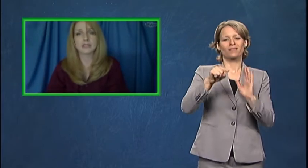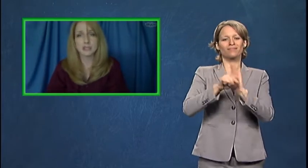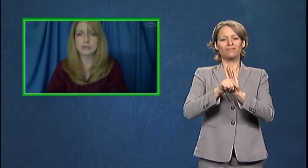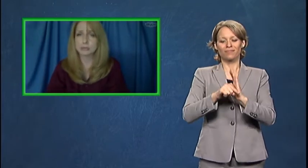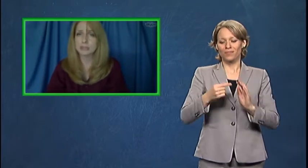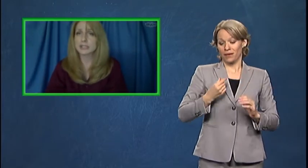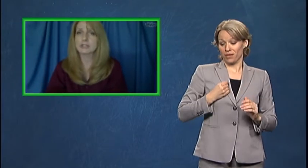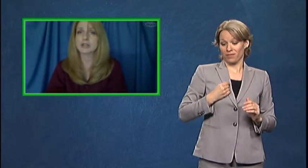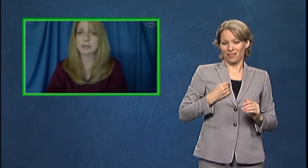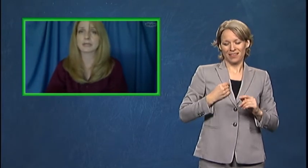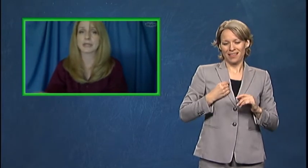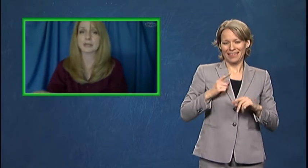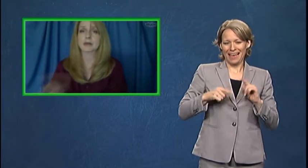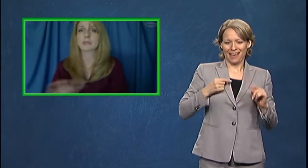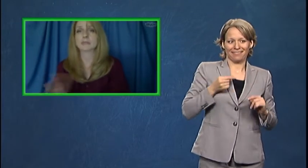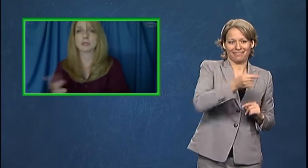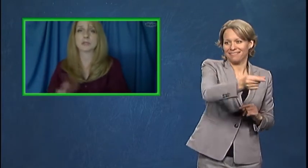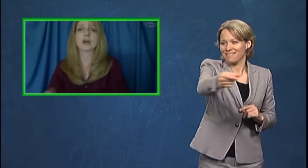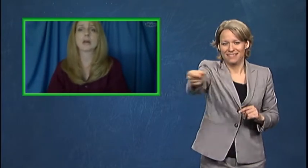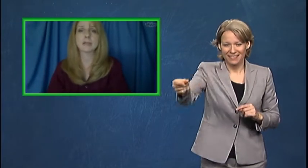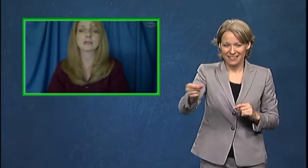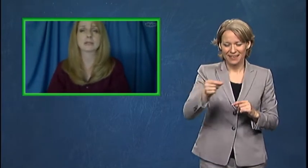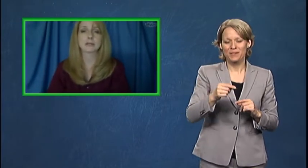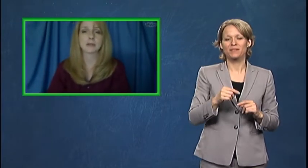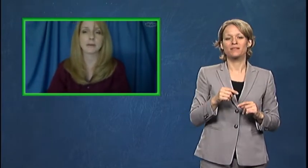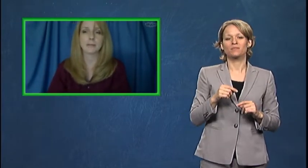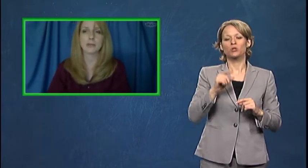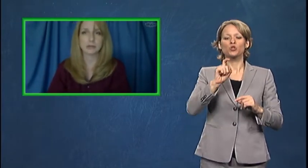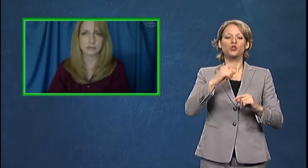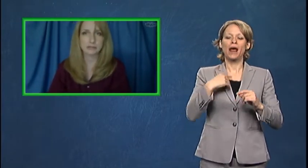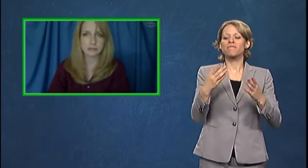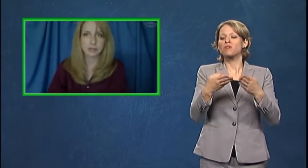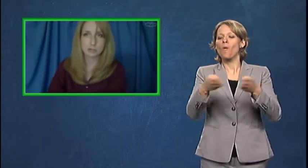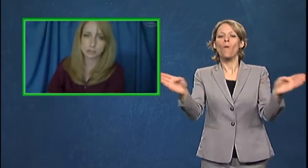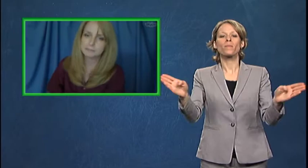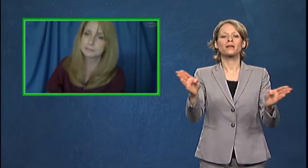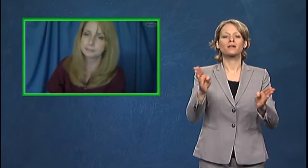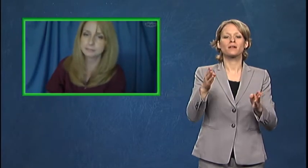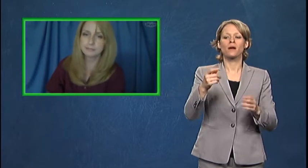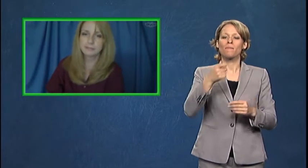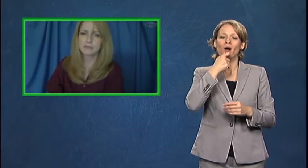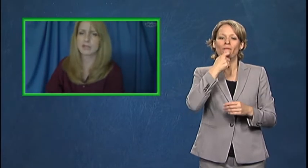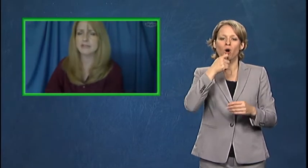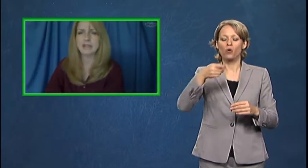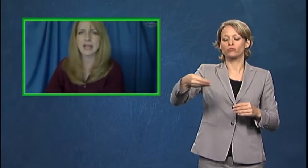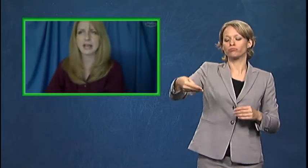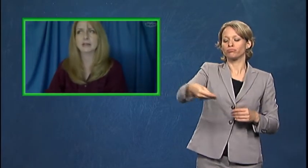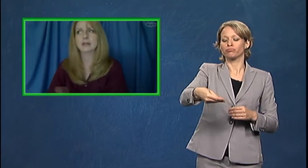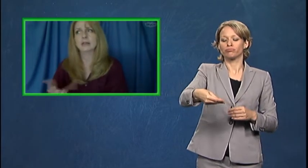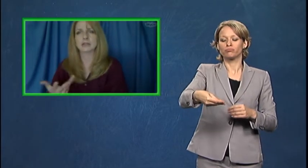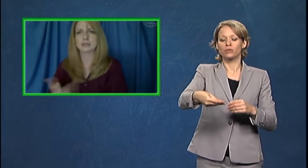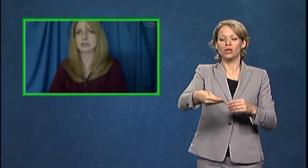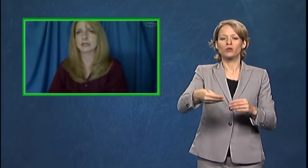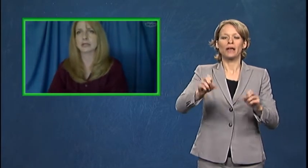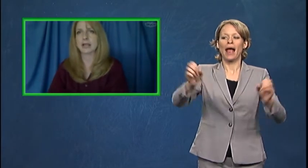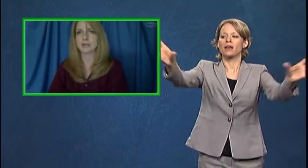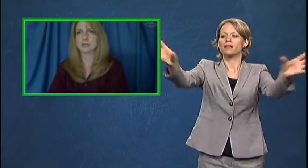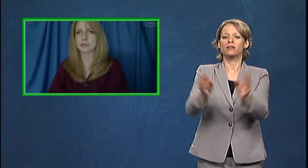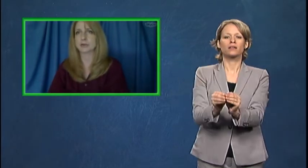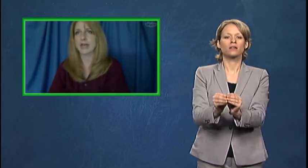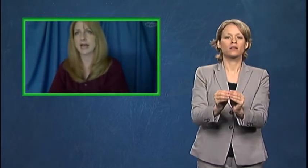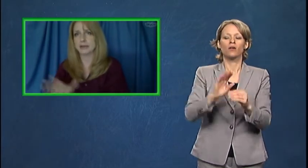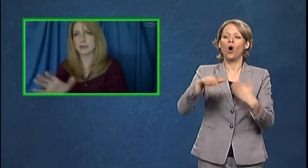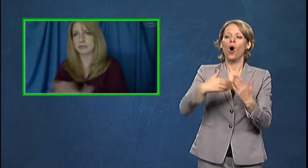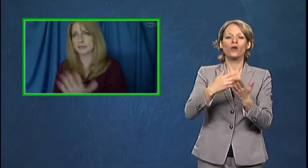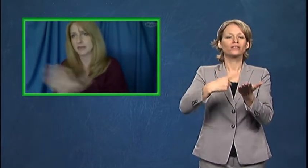beneficial and can do a really good job of picking up student comments when there is discussion. I've even had a student in a classroom